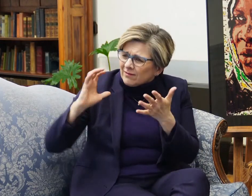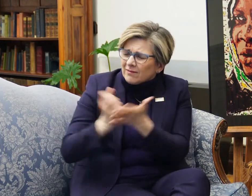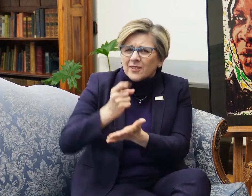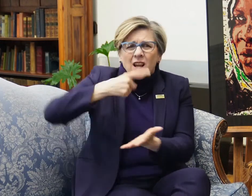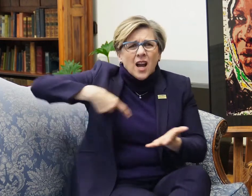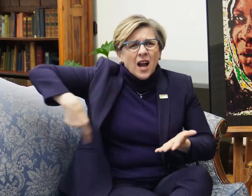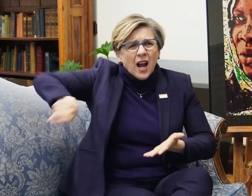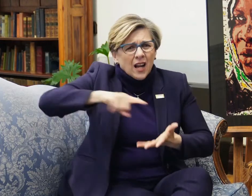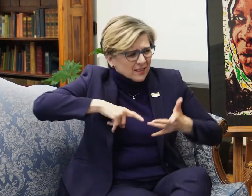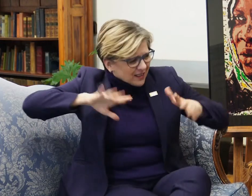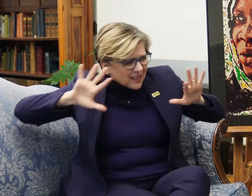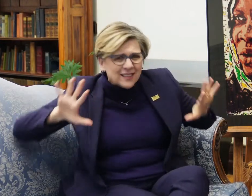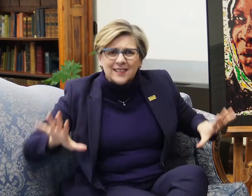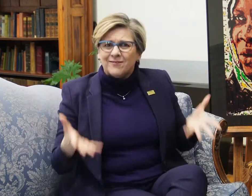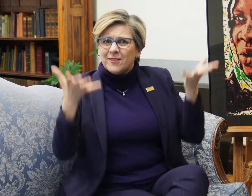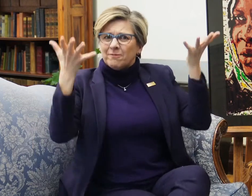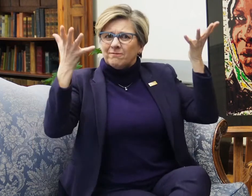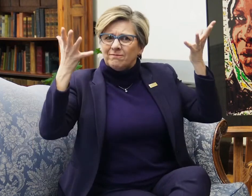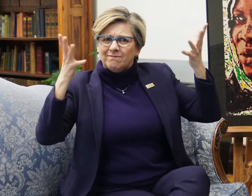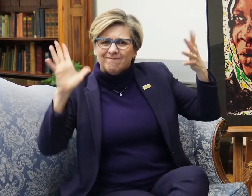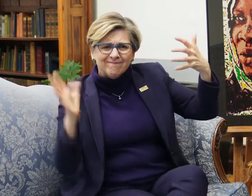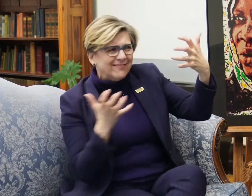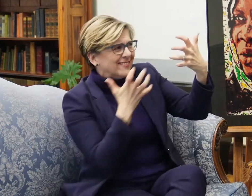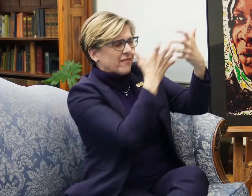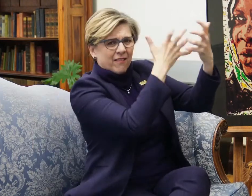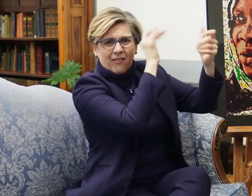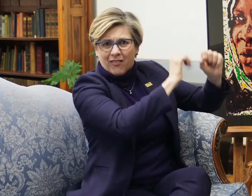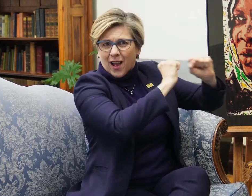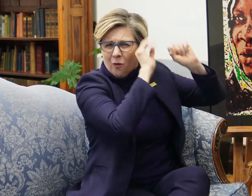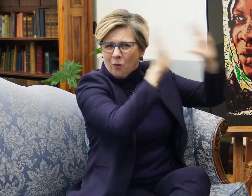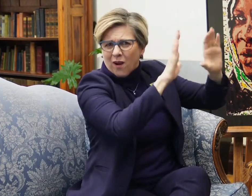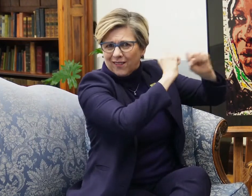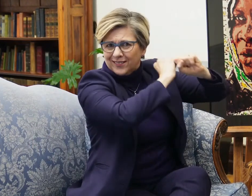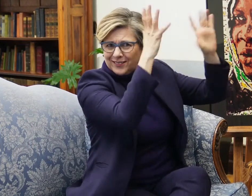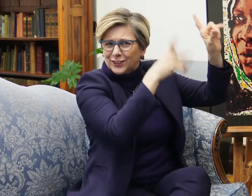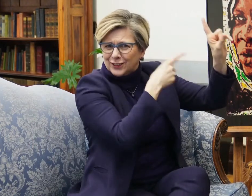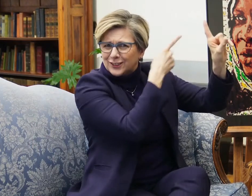Let us rise to match the energy of that remarkable vision.